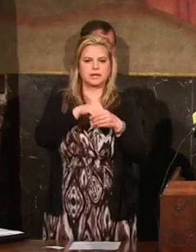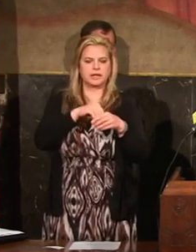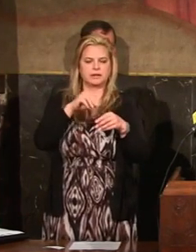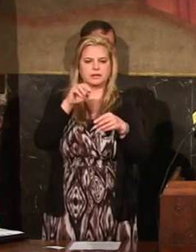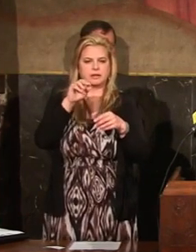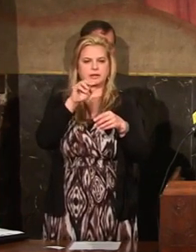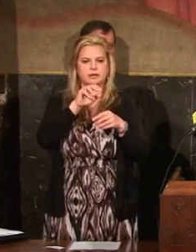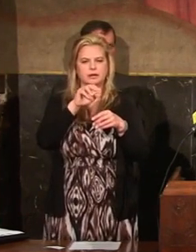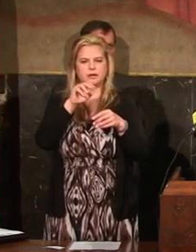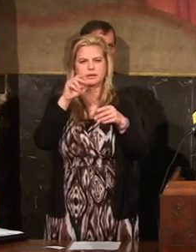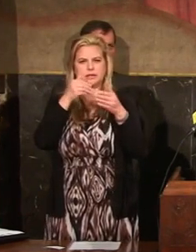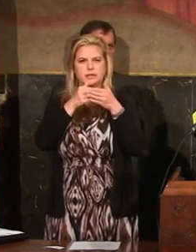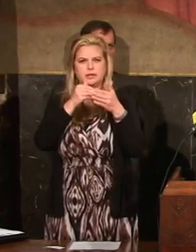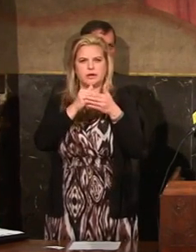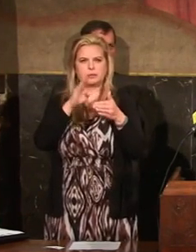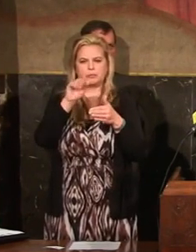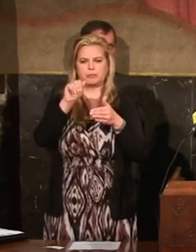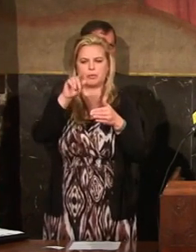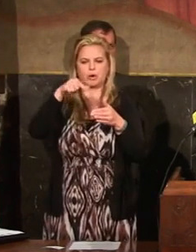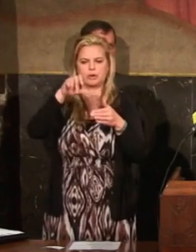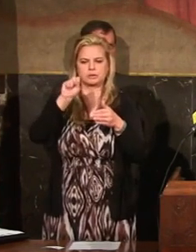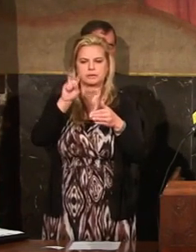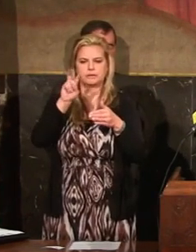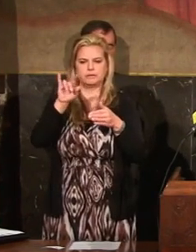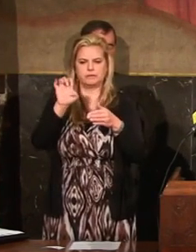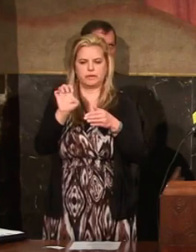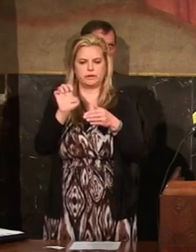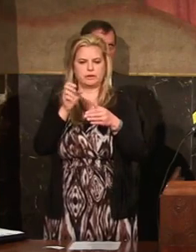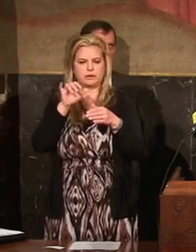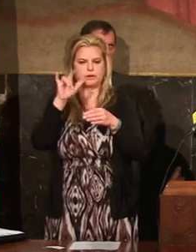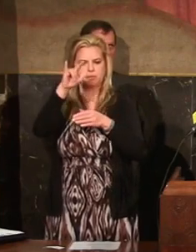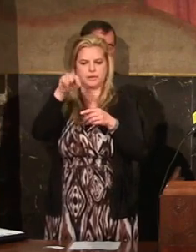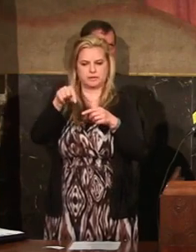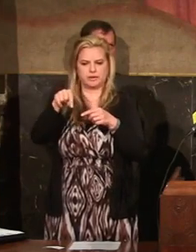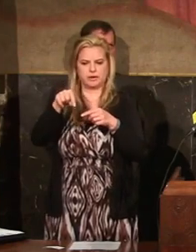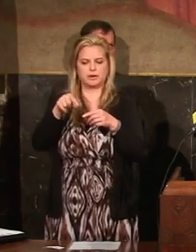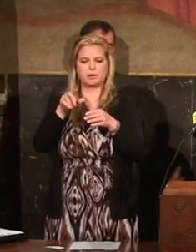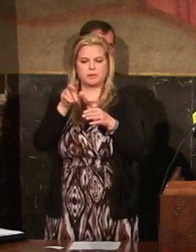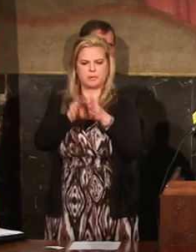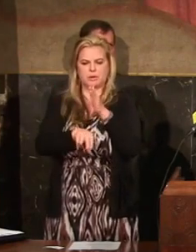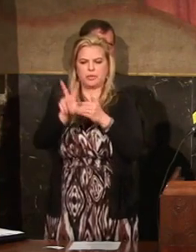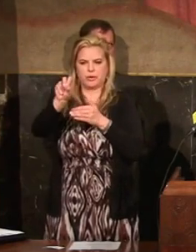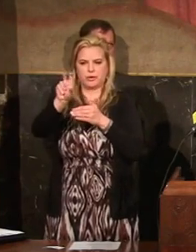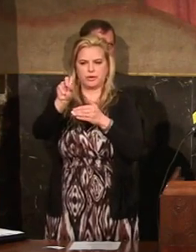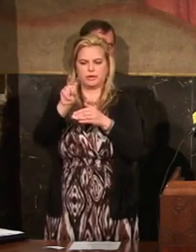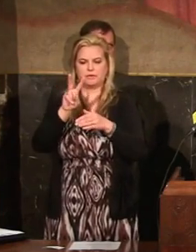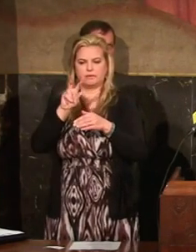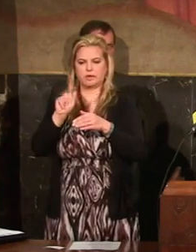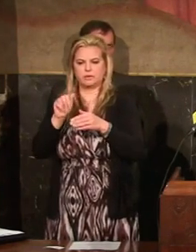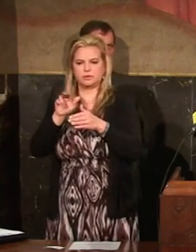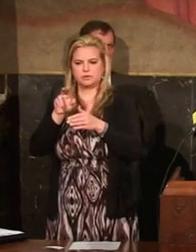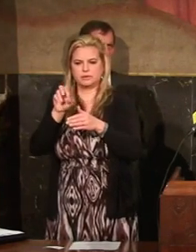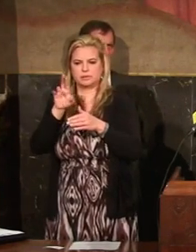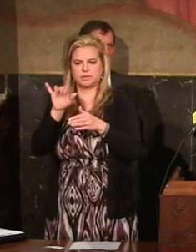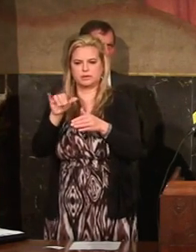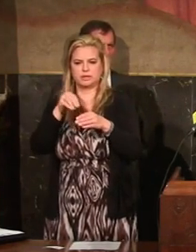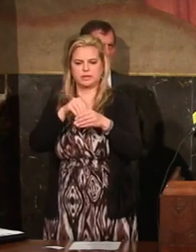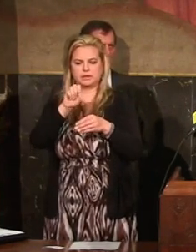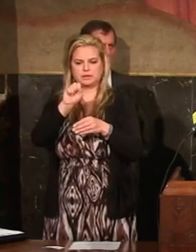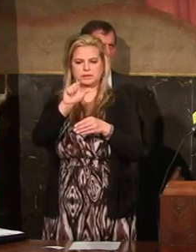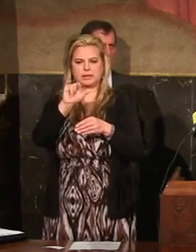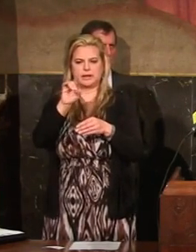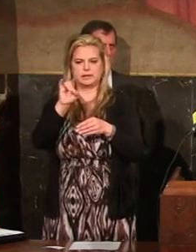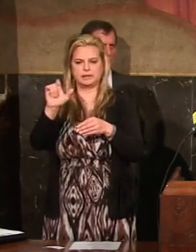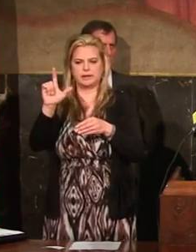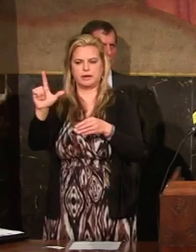Force Base buried over 30 folks just recently. The Veteran Cemetery in Slidell